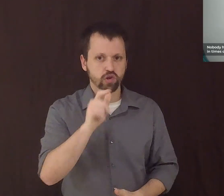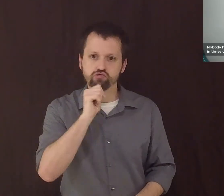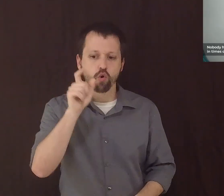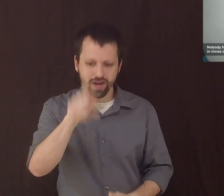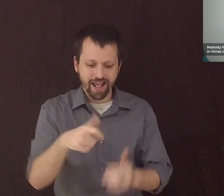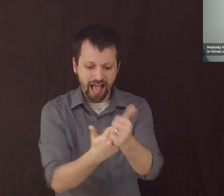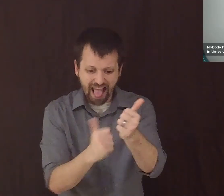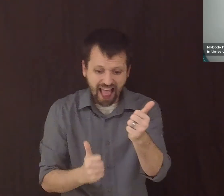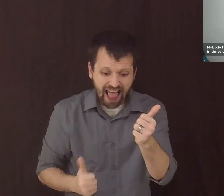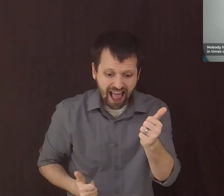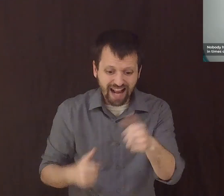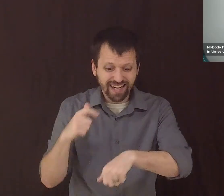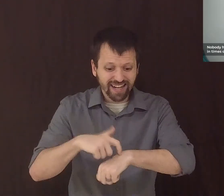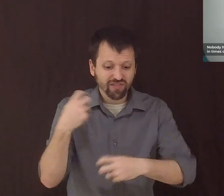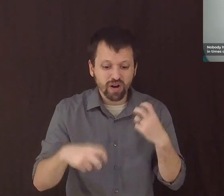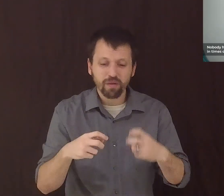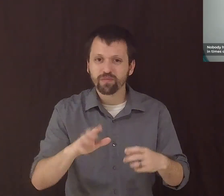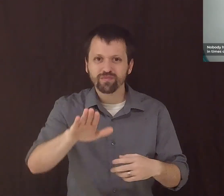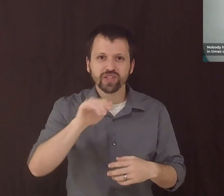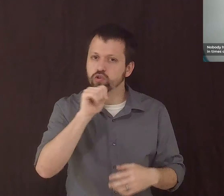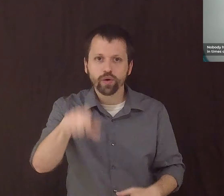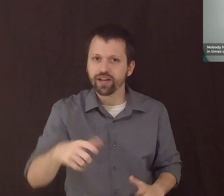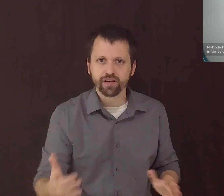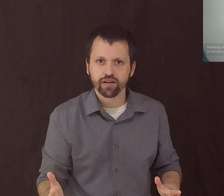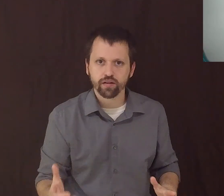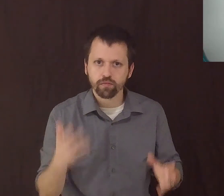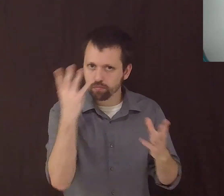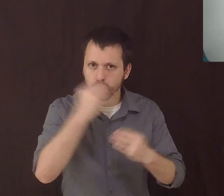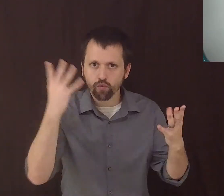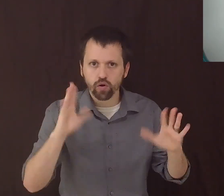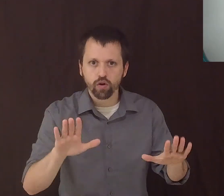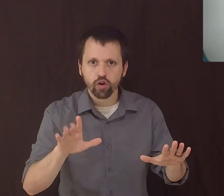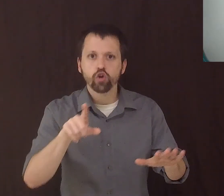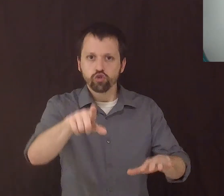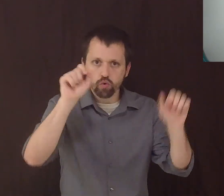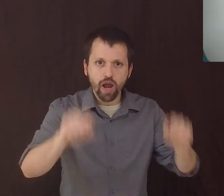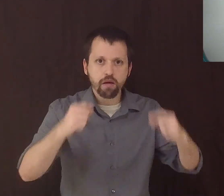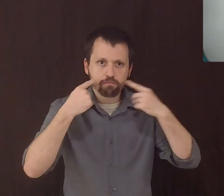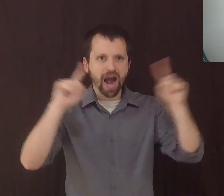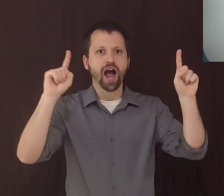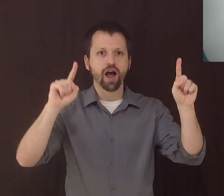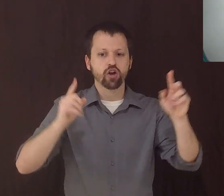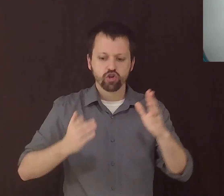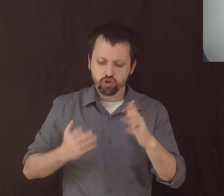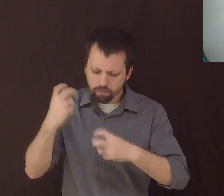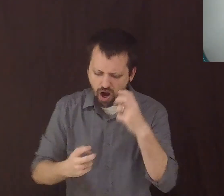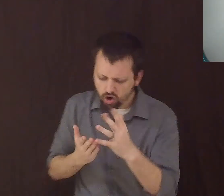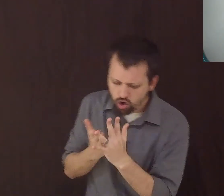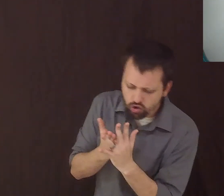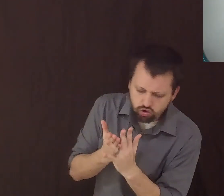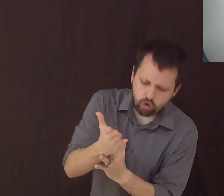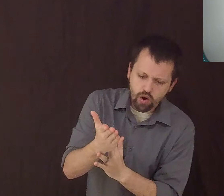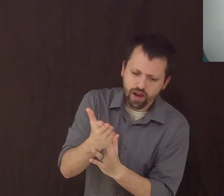Nobody has to fall during times of adversity. That's the beauty of it. You can stand, you can be victorious, you can come through that